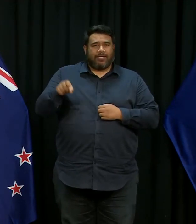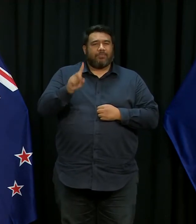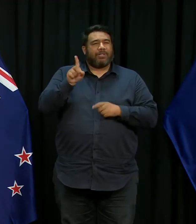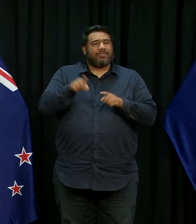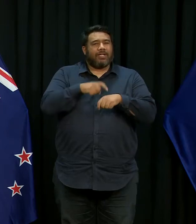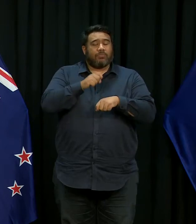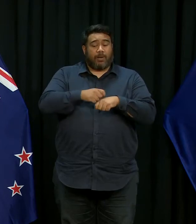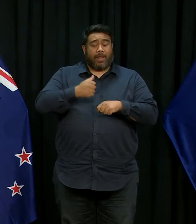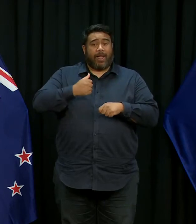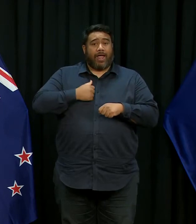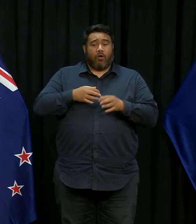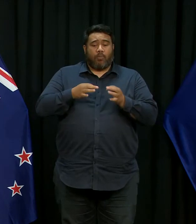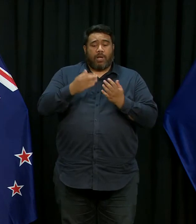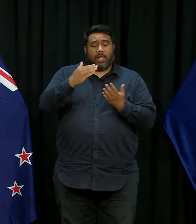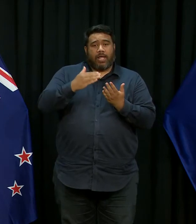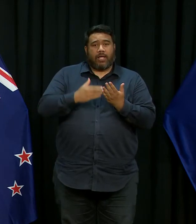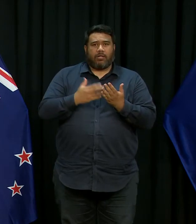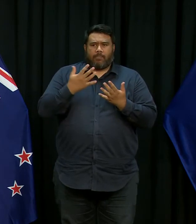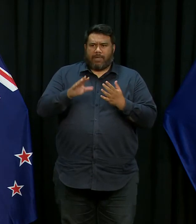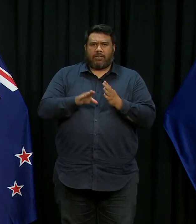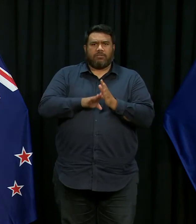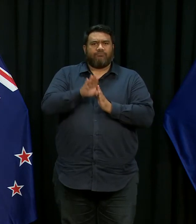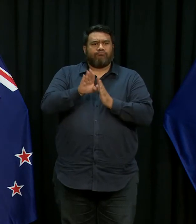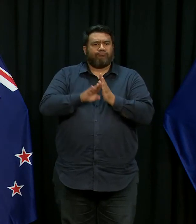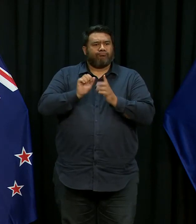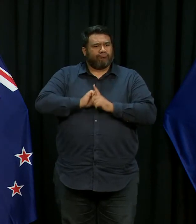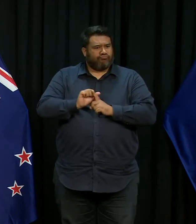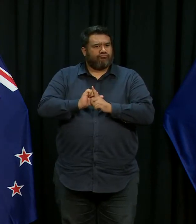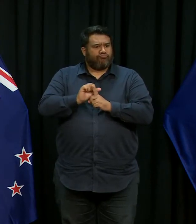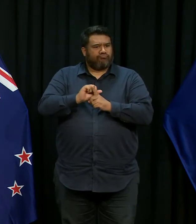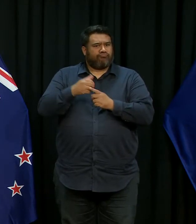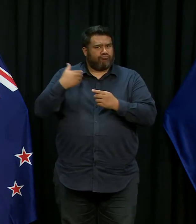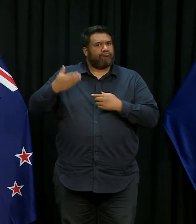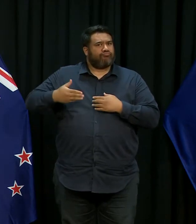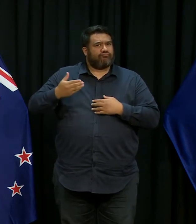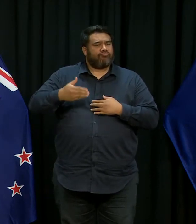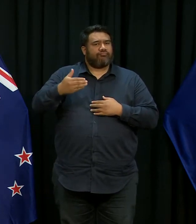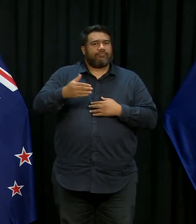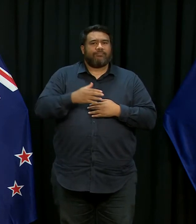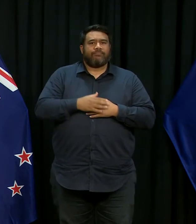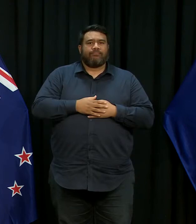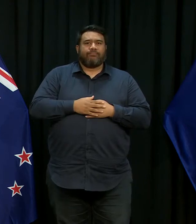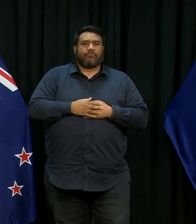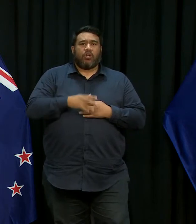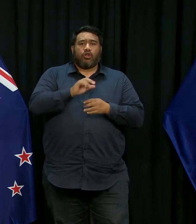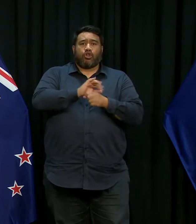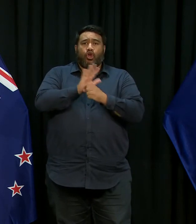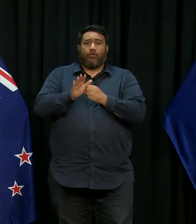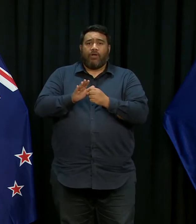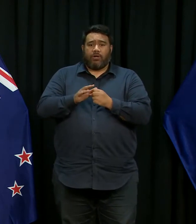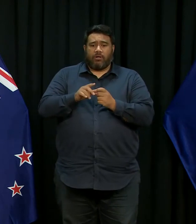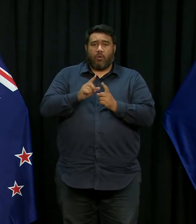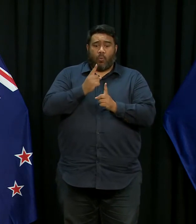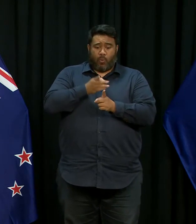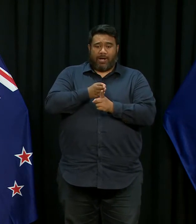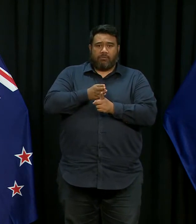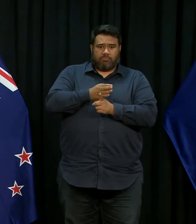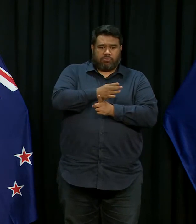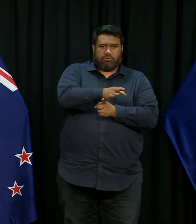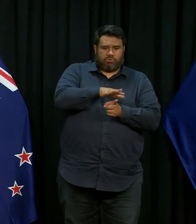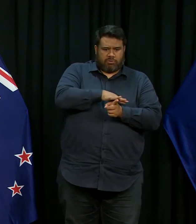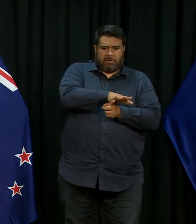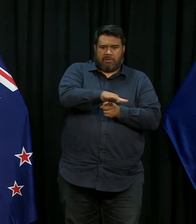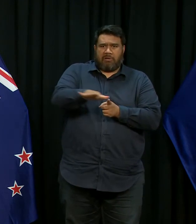our approach generally. But off the back of these variants, and since these variants, things like the pre-departure